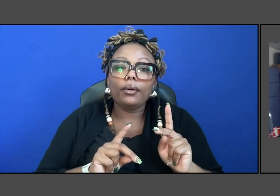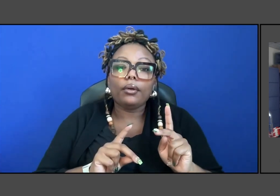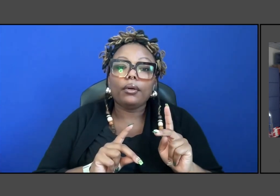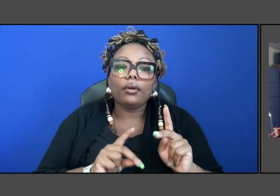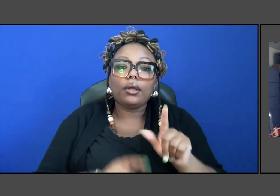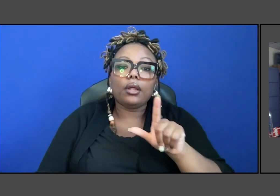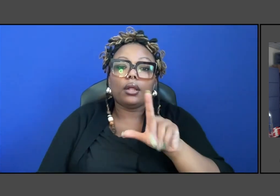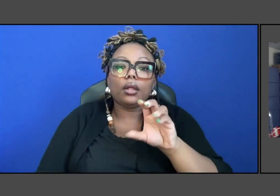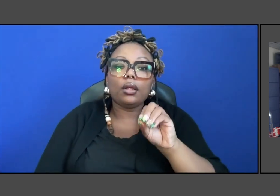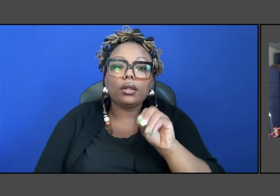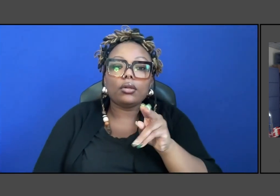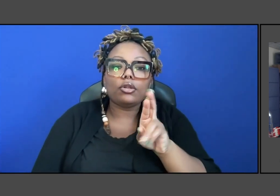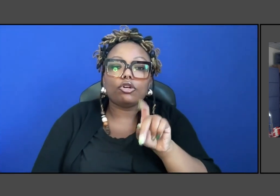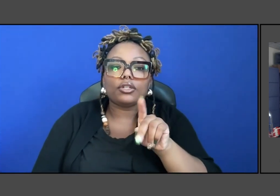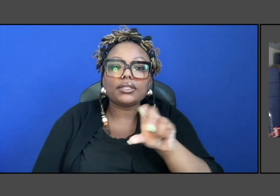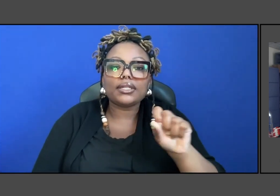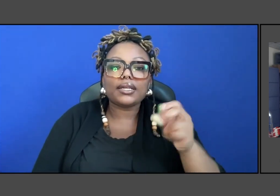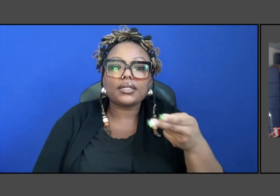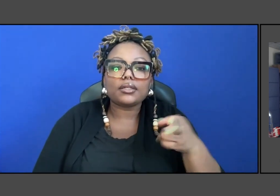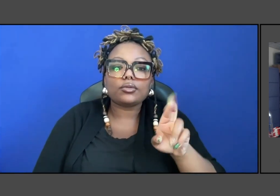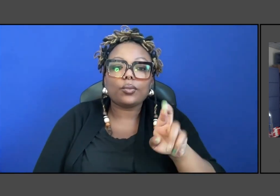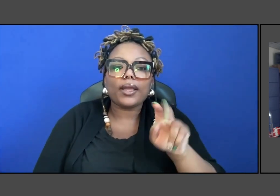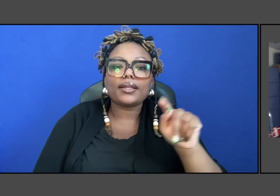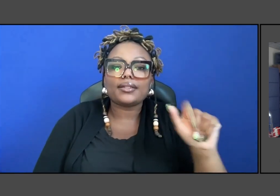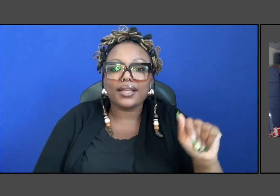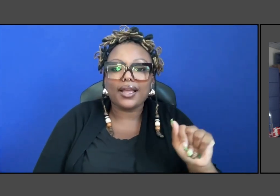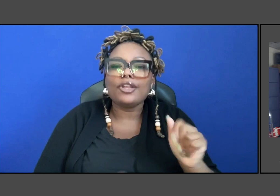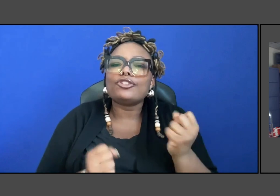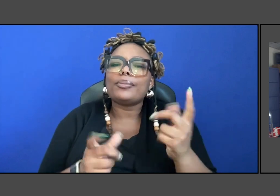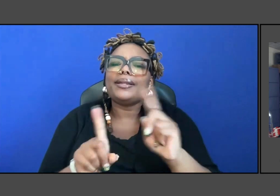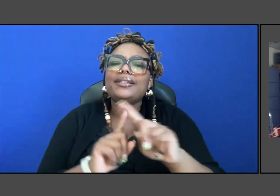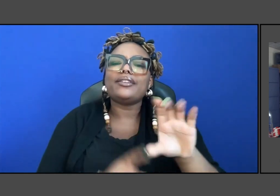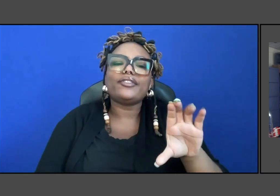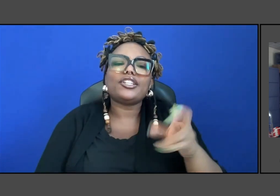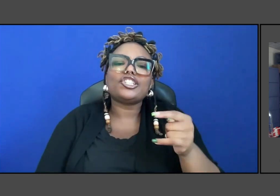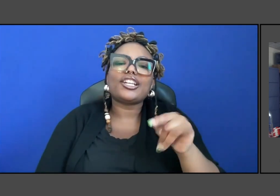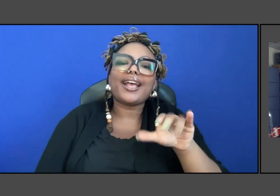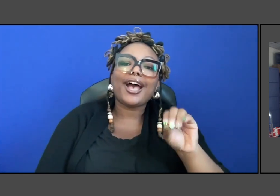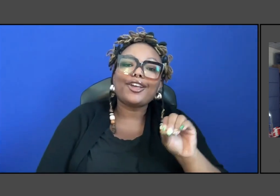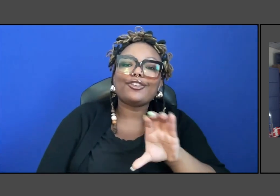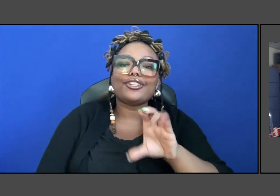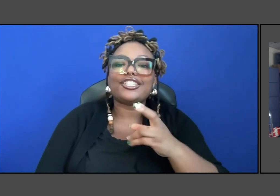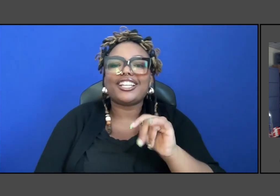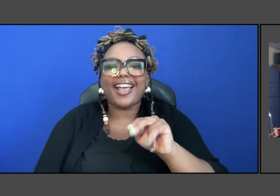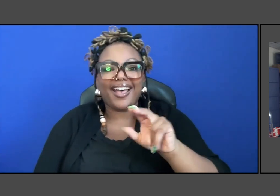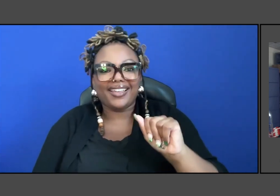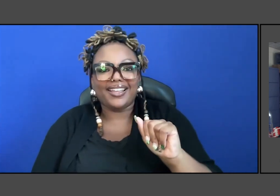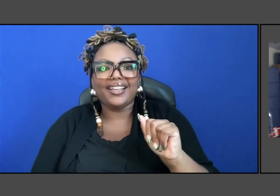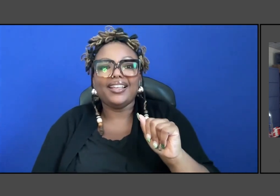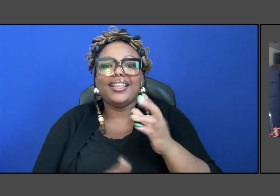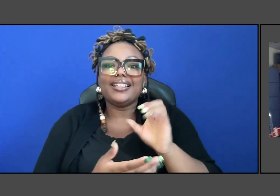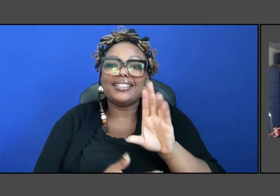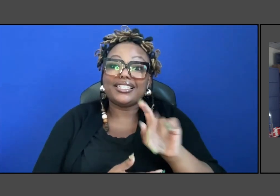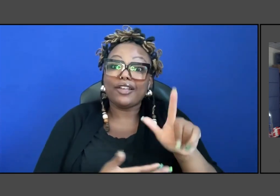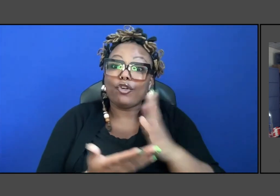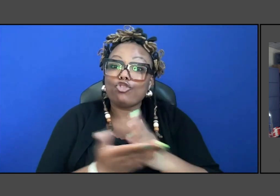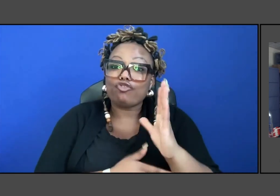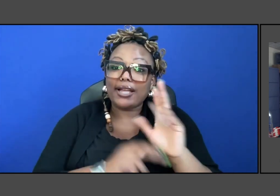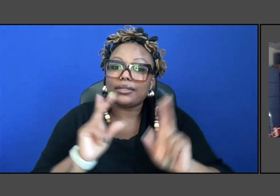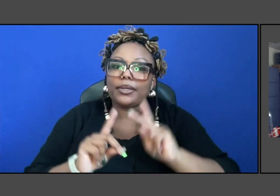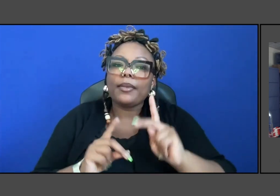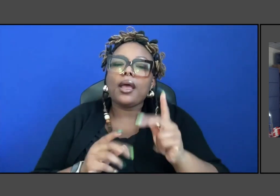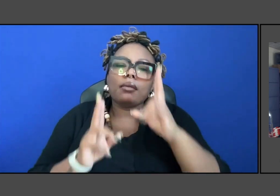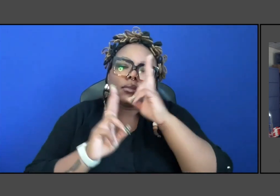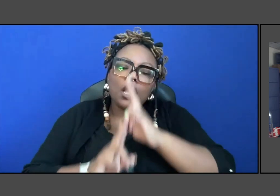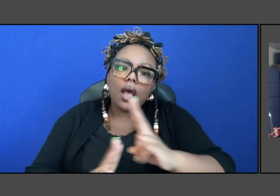and so many Chicano and Chicana civil rights activists, chiefs, I'm so honored to have met so many Native